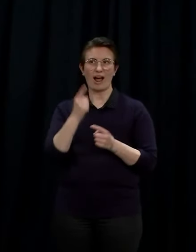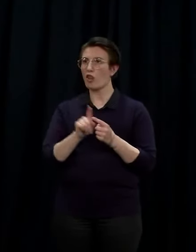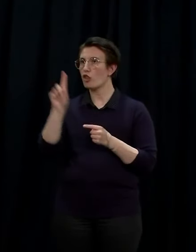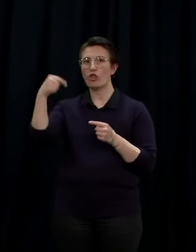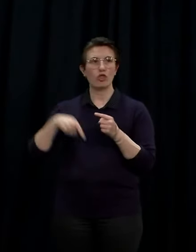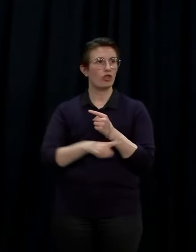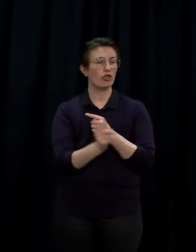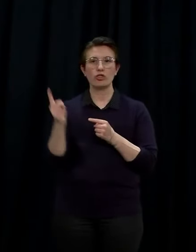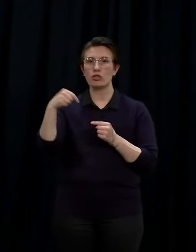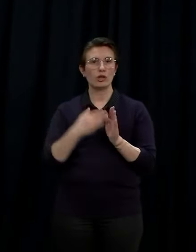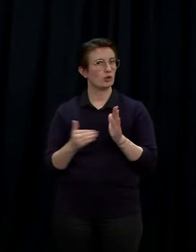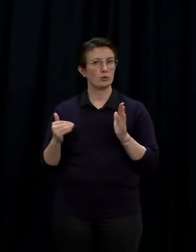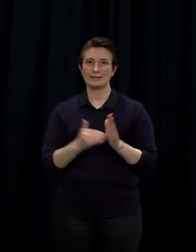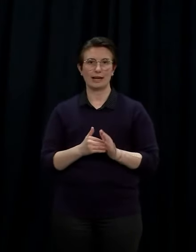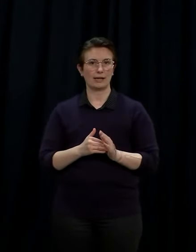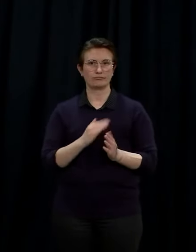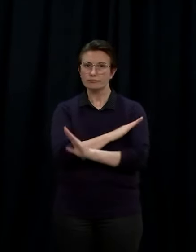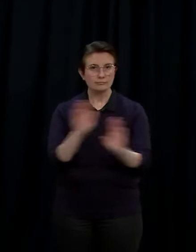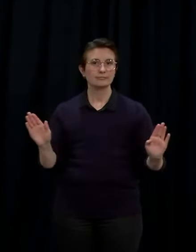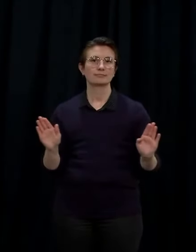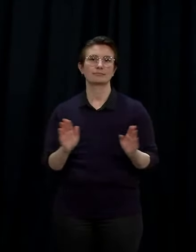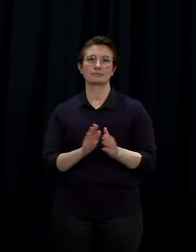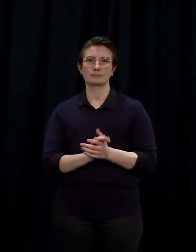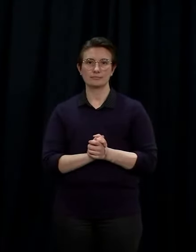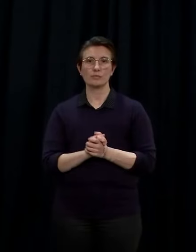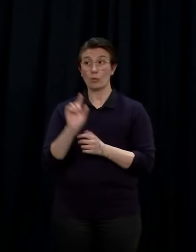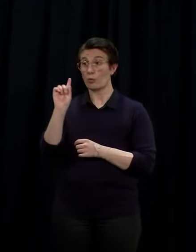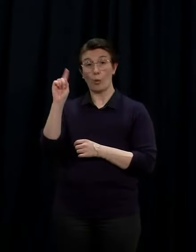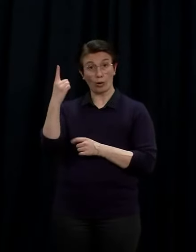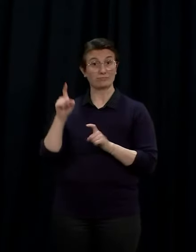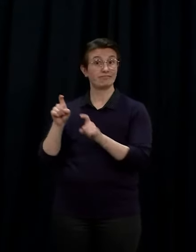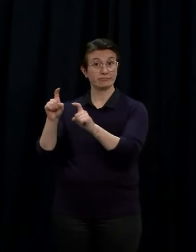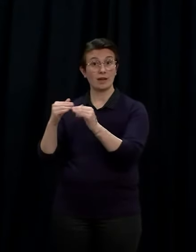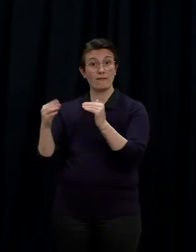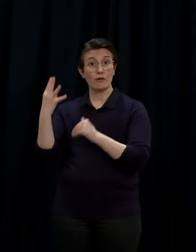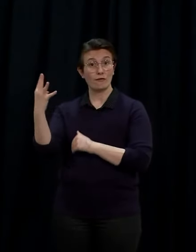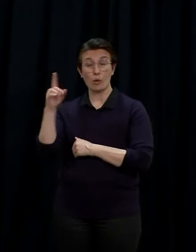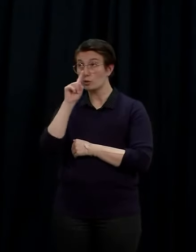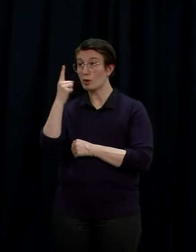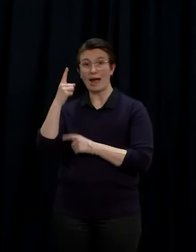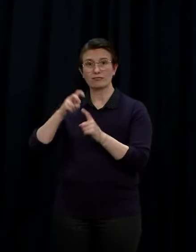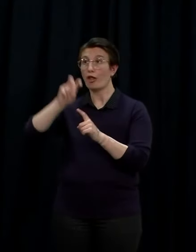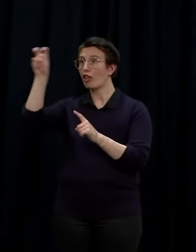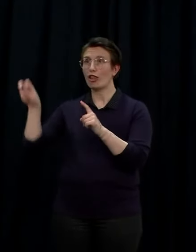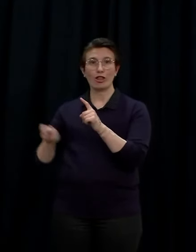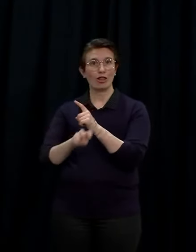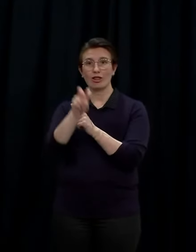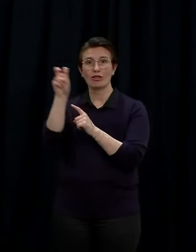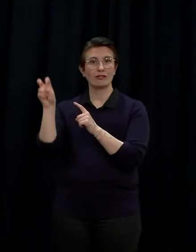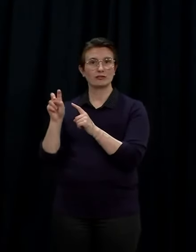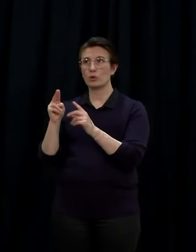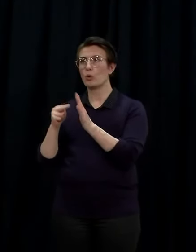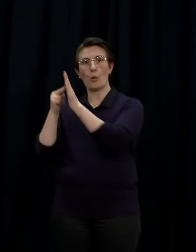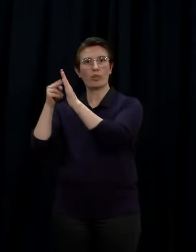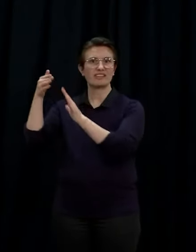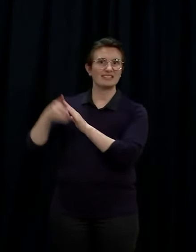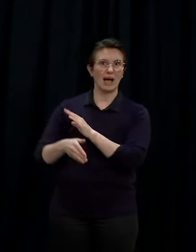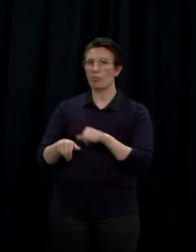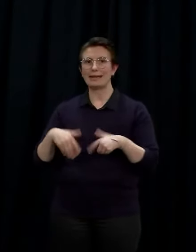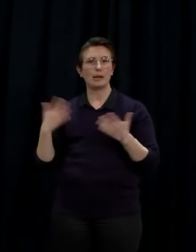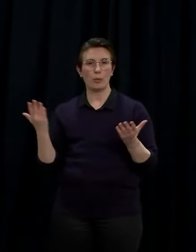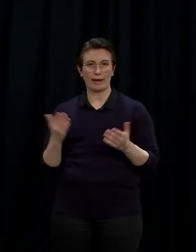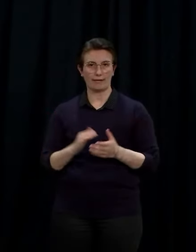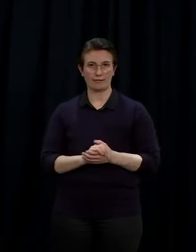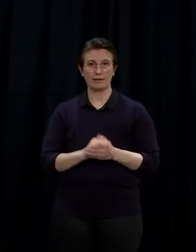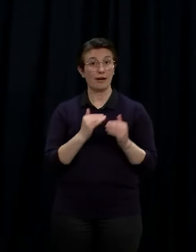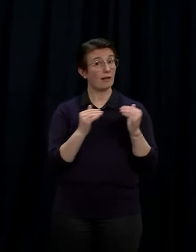to moving, particularly into the north where we're keeping it at the same alert level. Has there been risk posed in the initial start of the lockdown? Is that any consideration, or